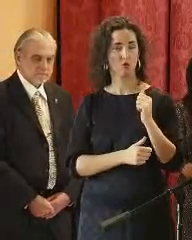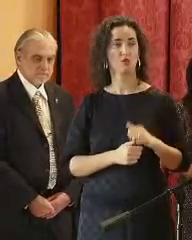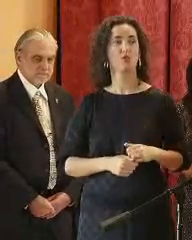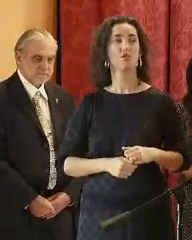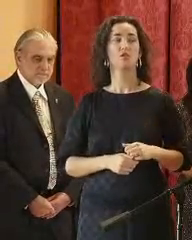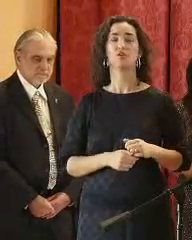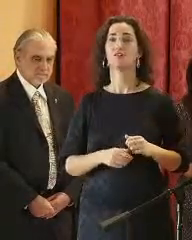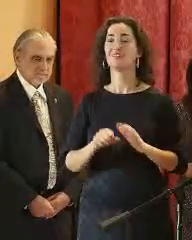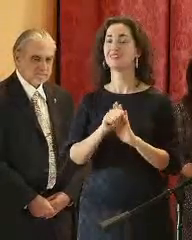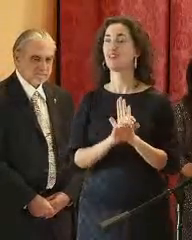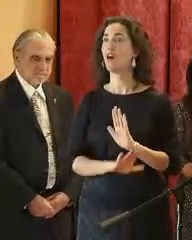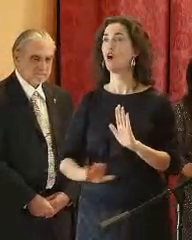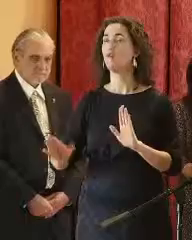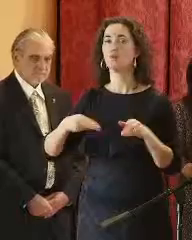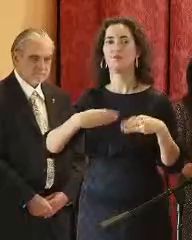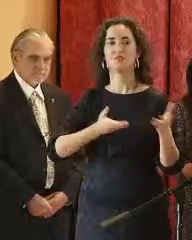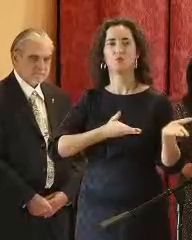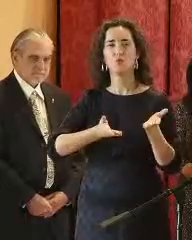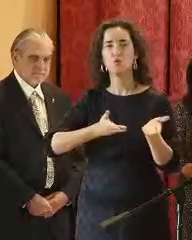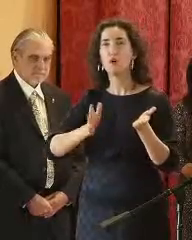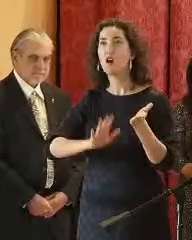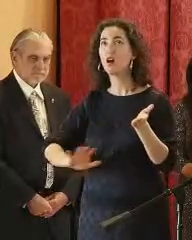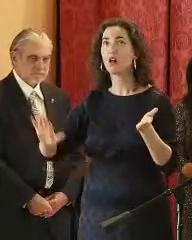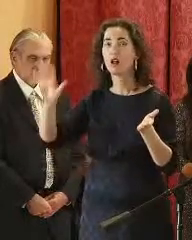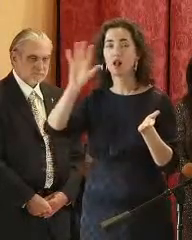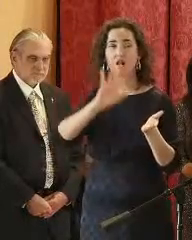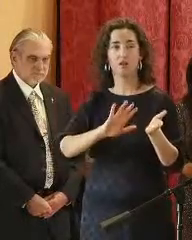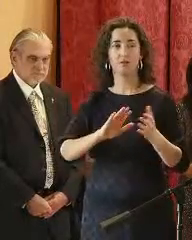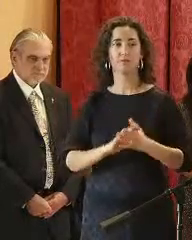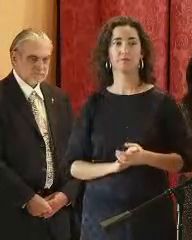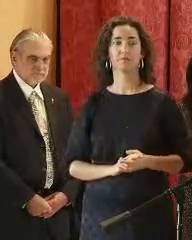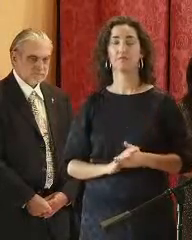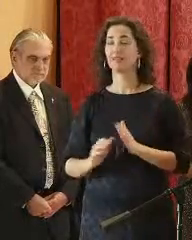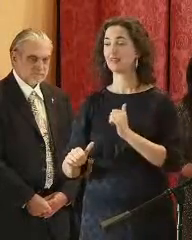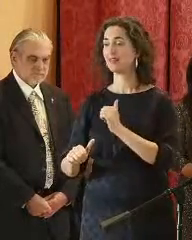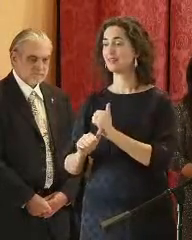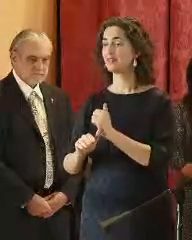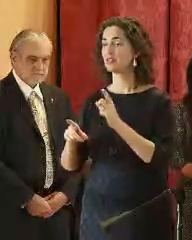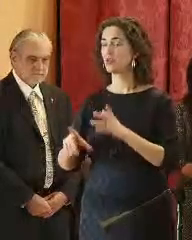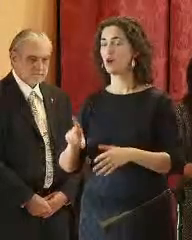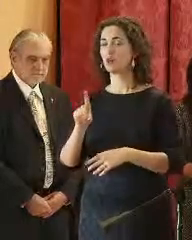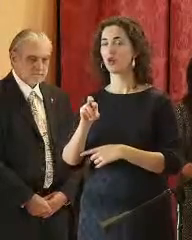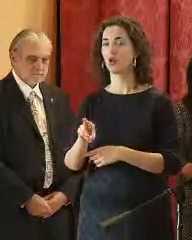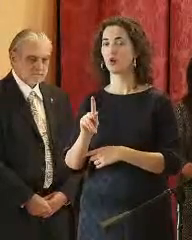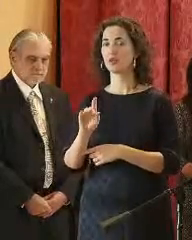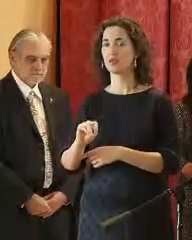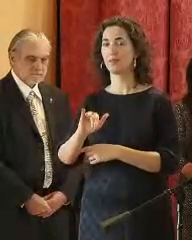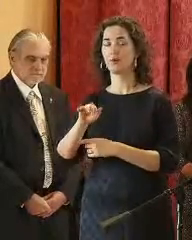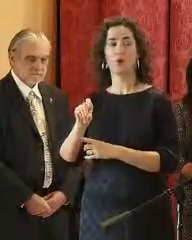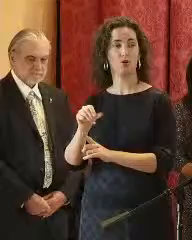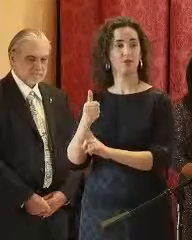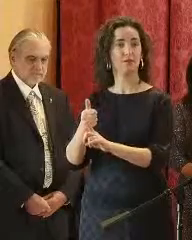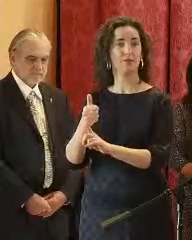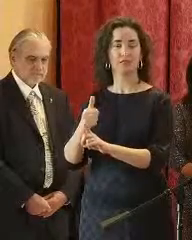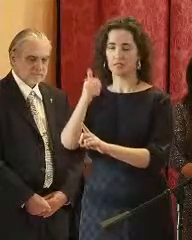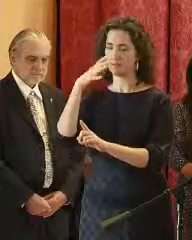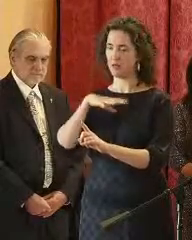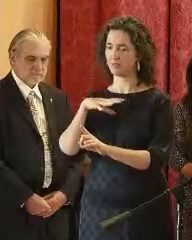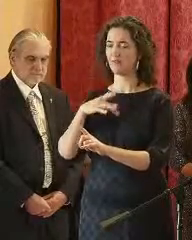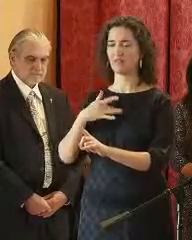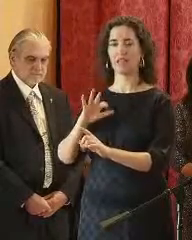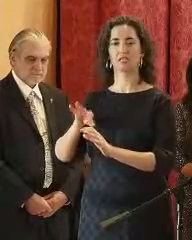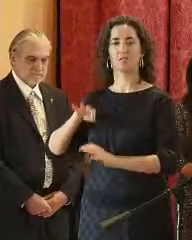services to the whole state. Her assistant director, Dr. Ken York, has always been a spiritual mentor to